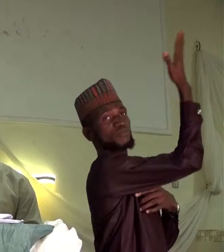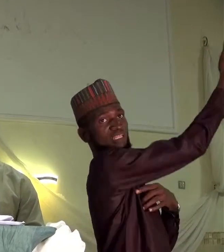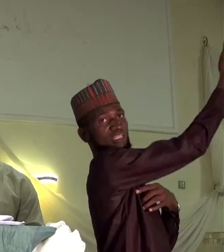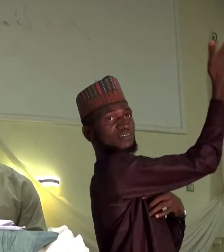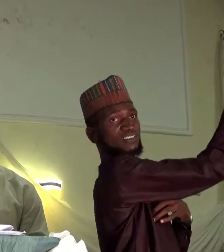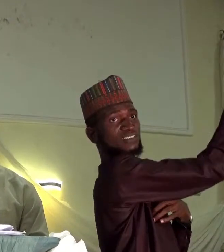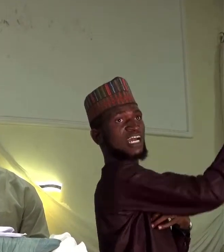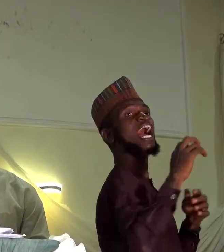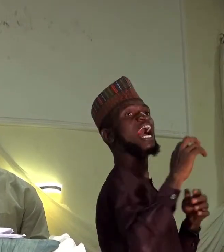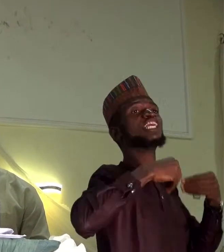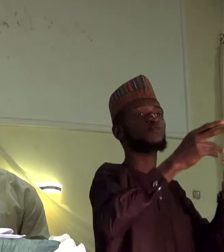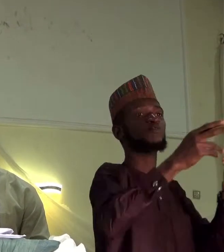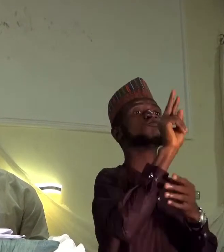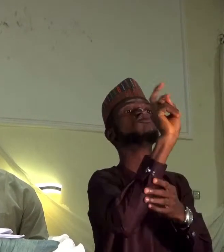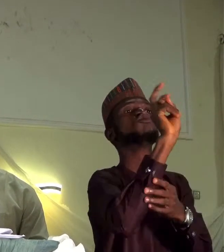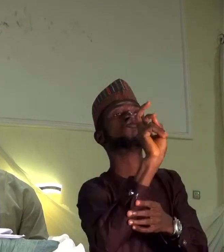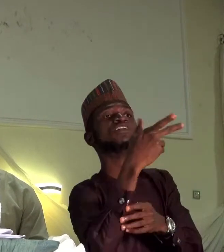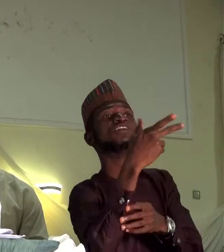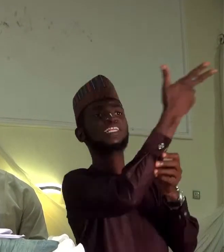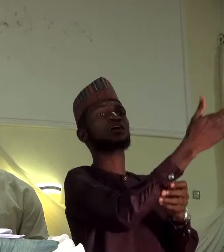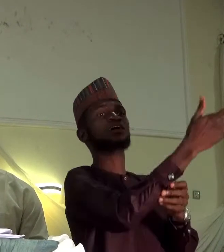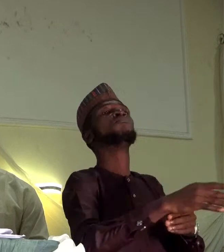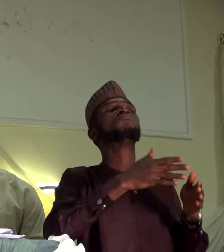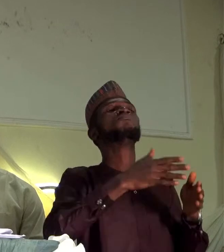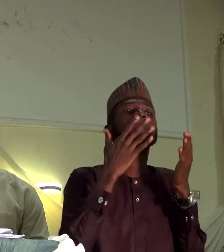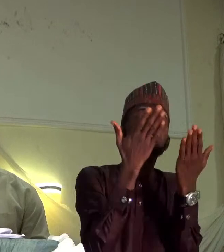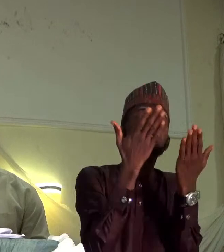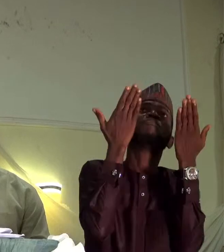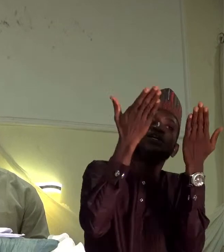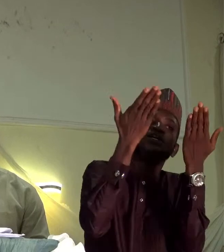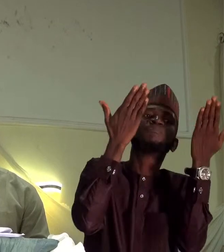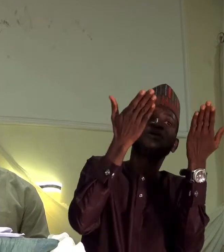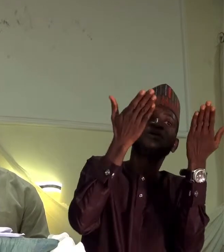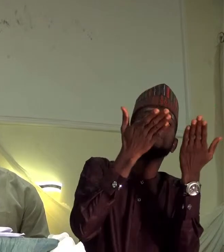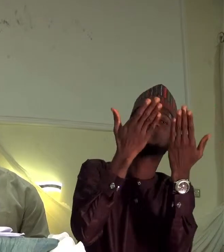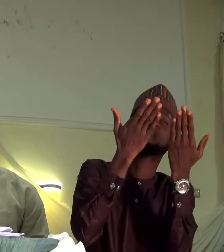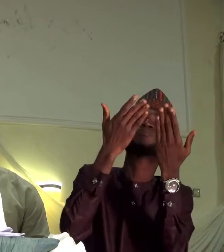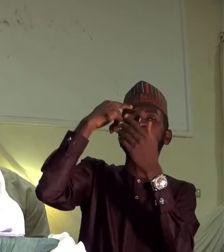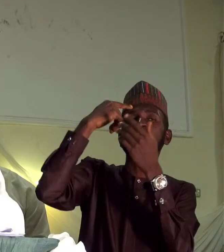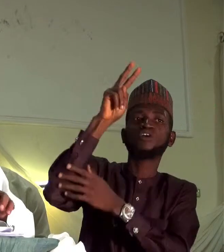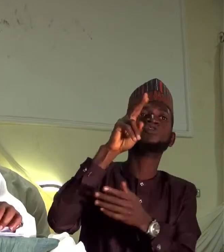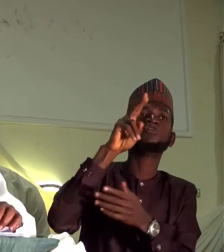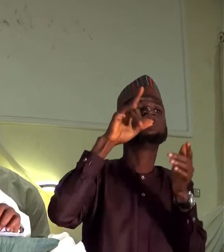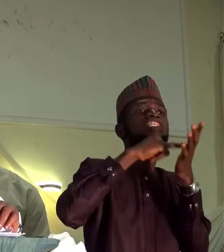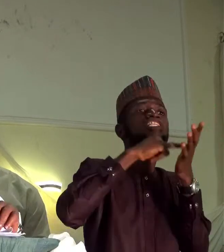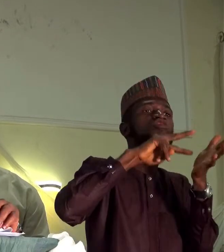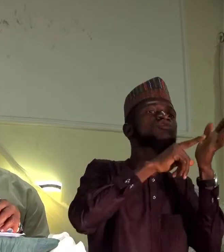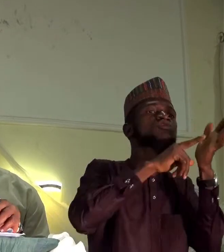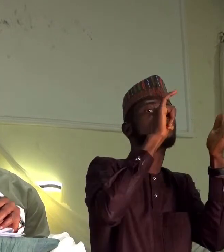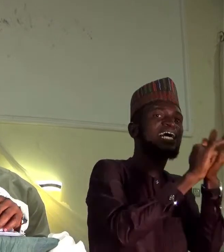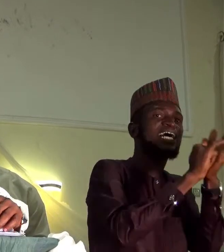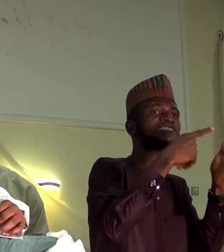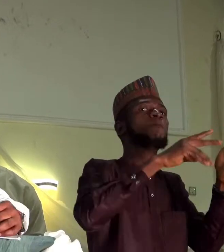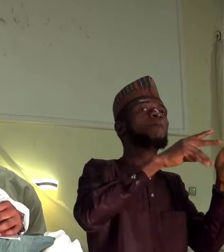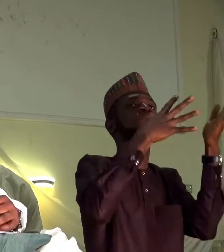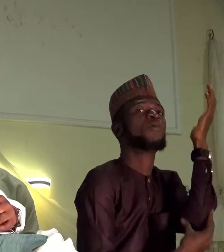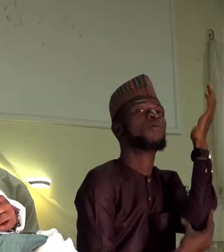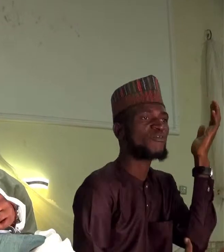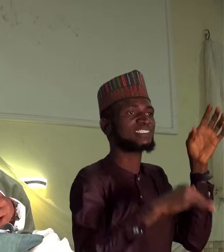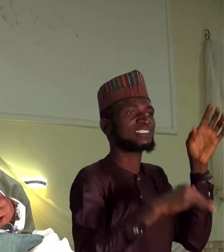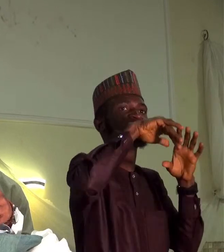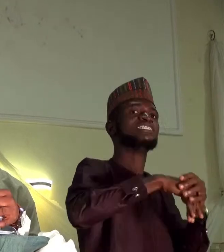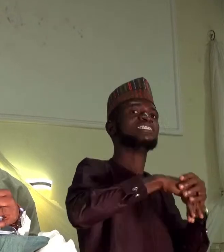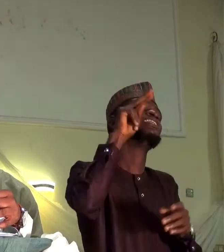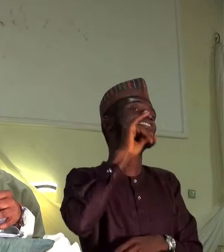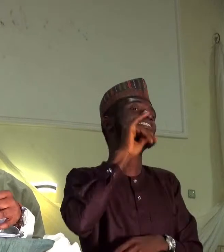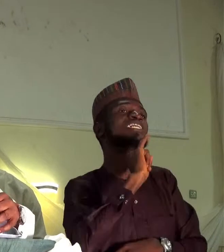yaruwo ka ba o ra dua ti o se yo fe si adua se and that is to tell you the extent of poverty to n kaluku wa ta ta n fin gbaye